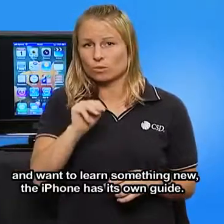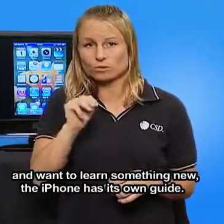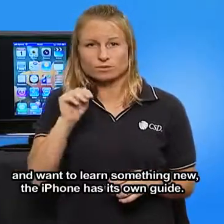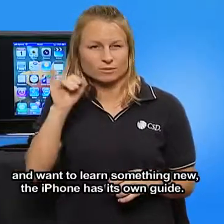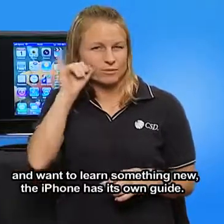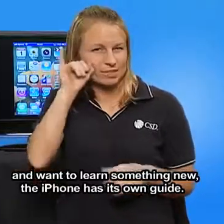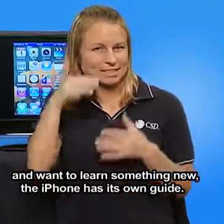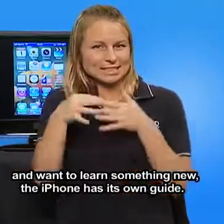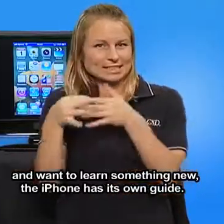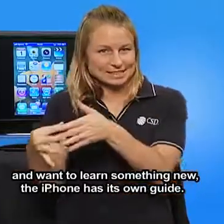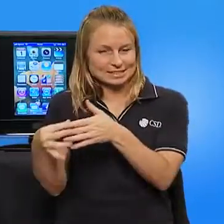its own guide.